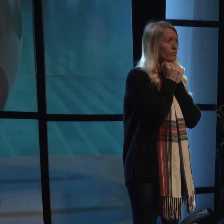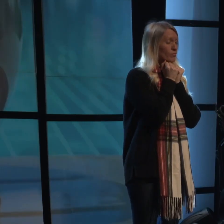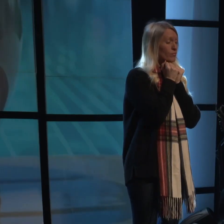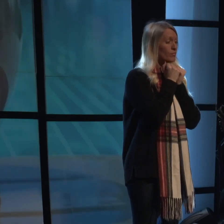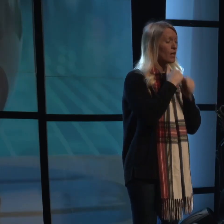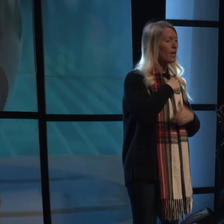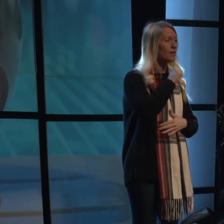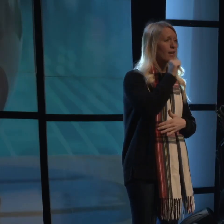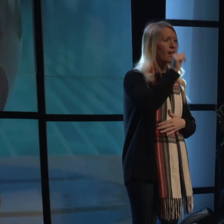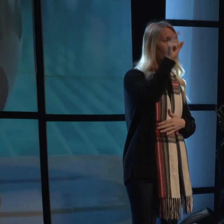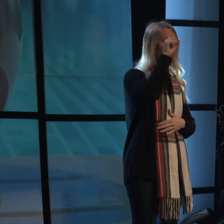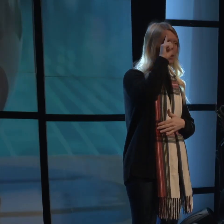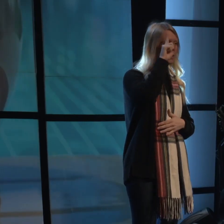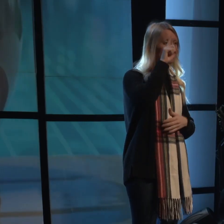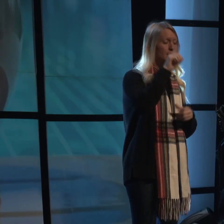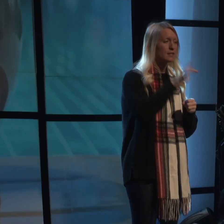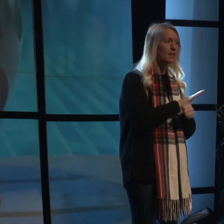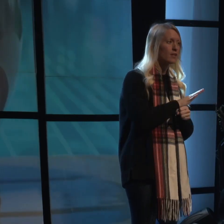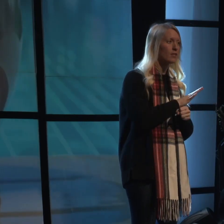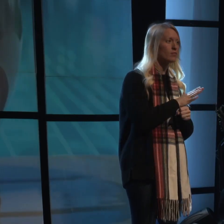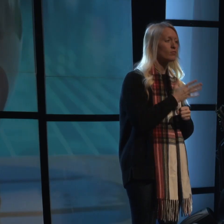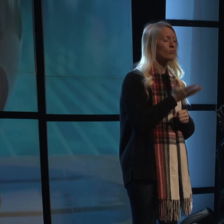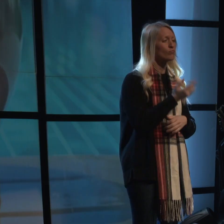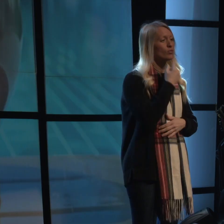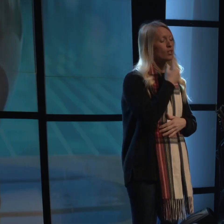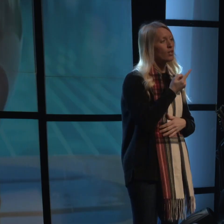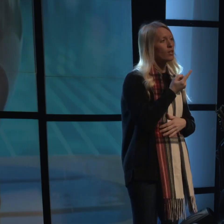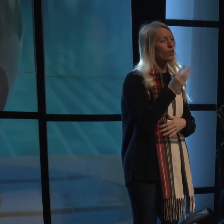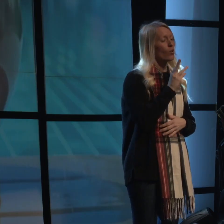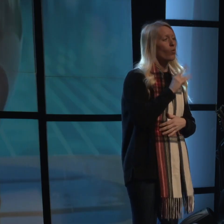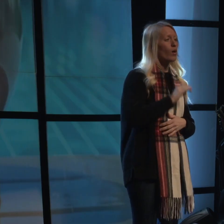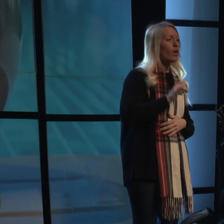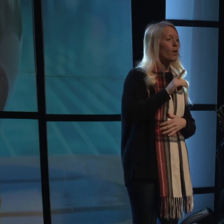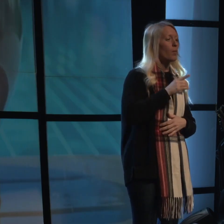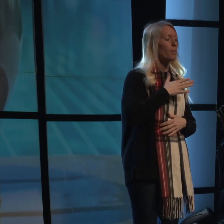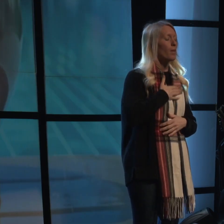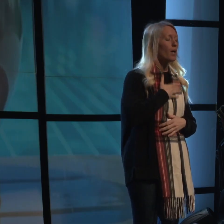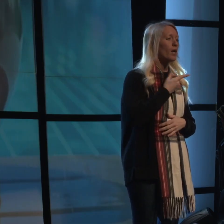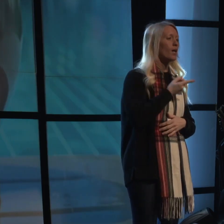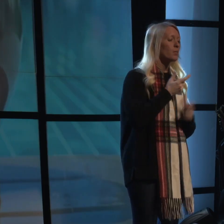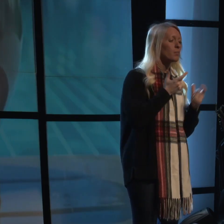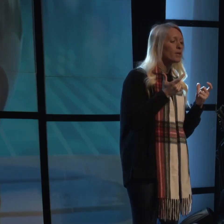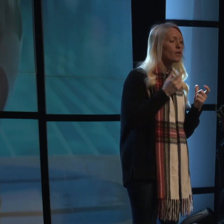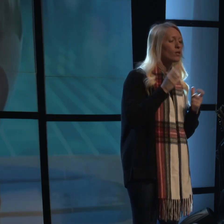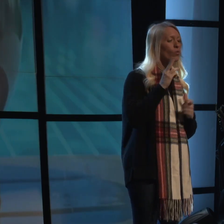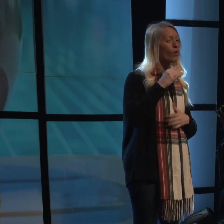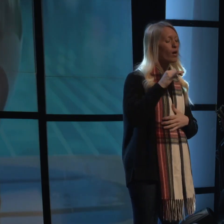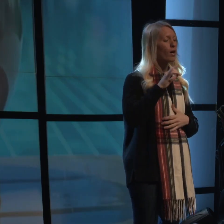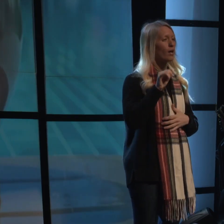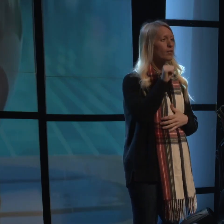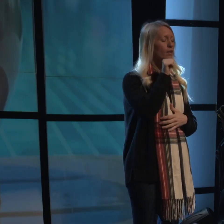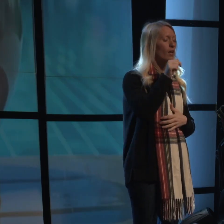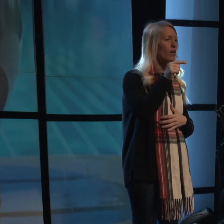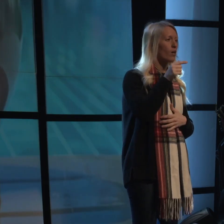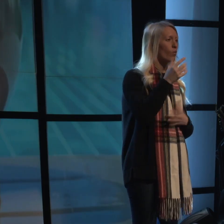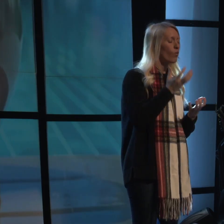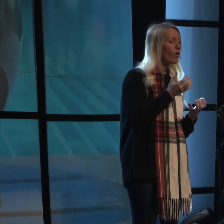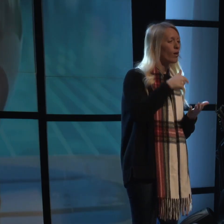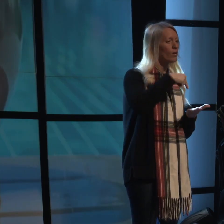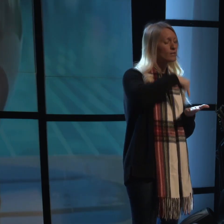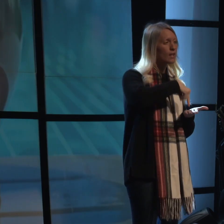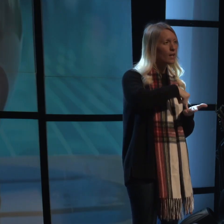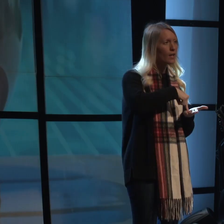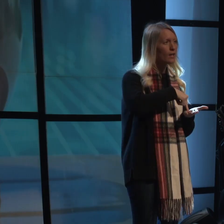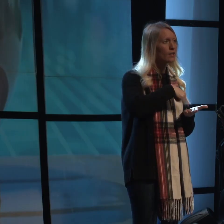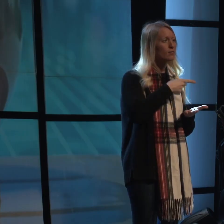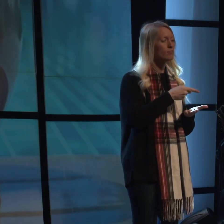that it's enough to just say, well, my big why is I don't want to have debt. Or my big why is I